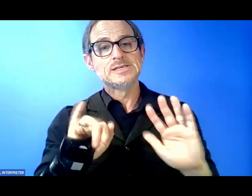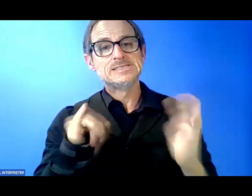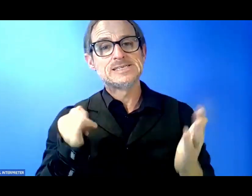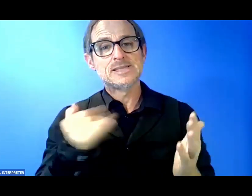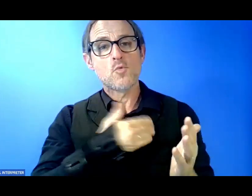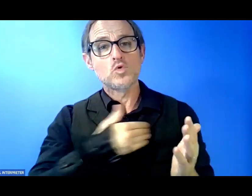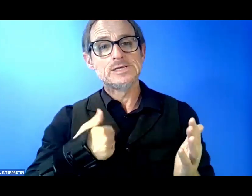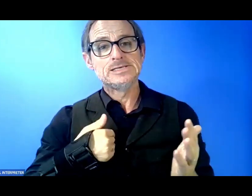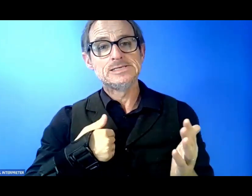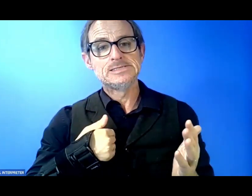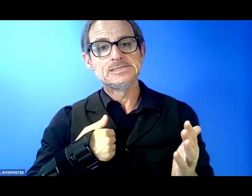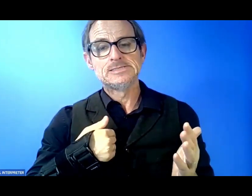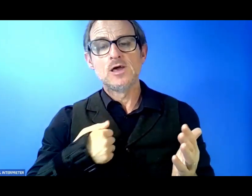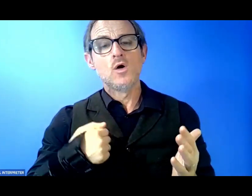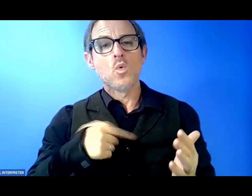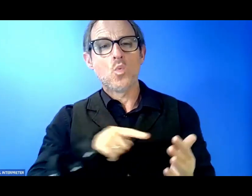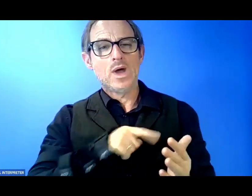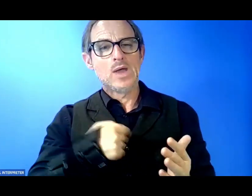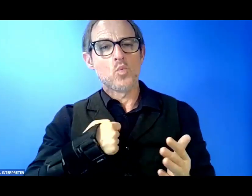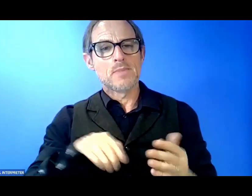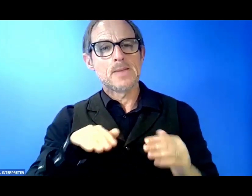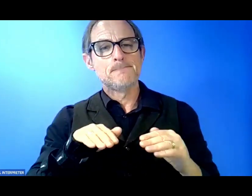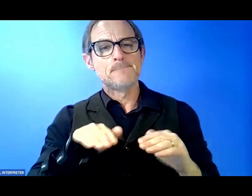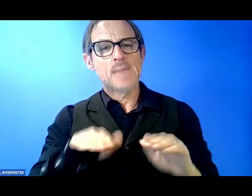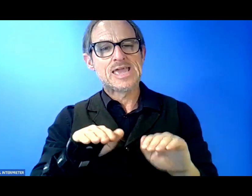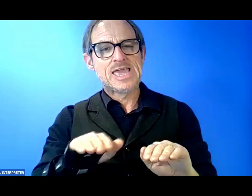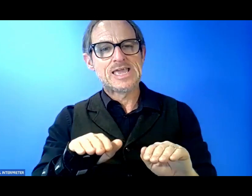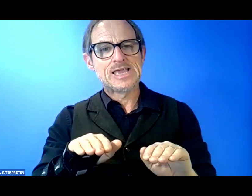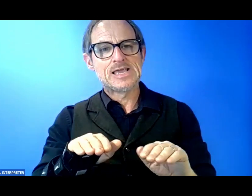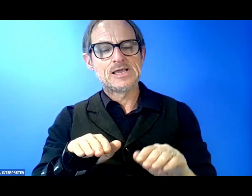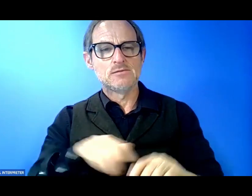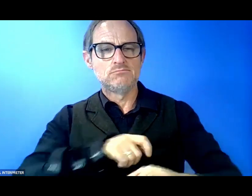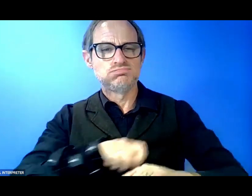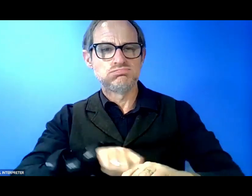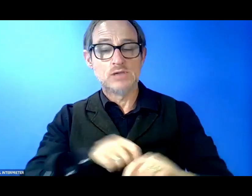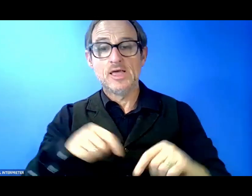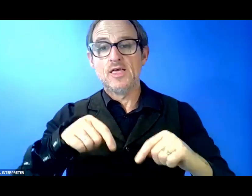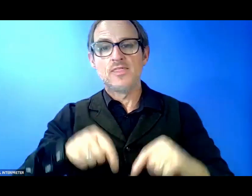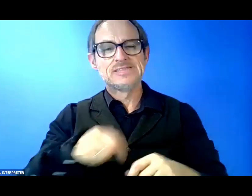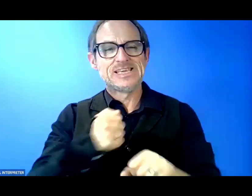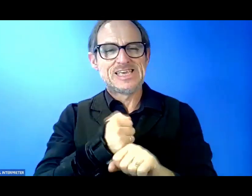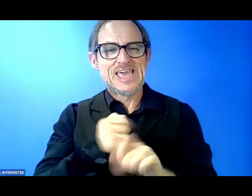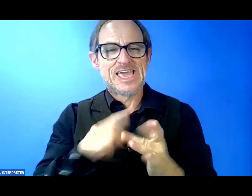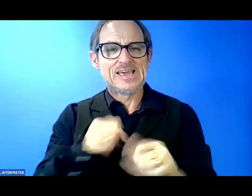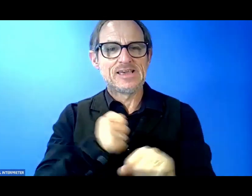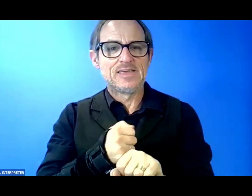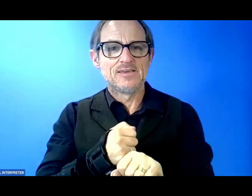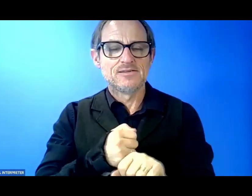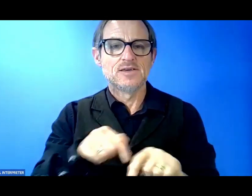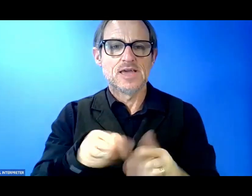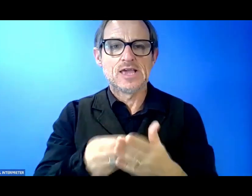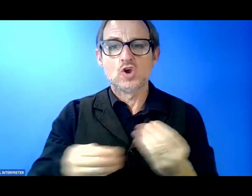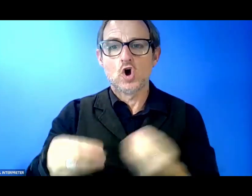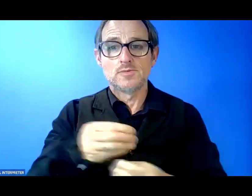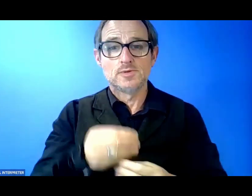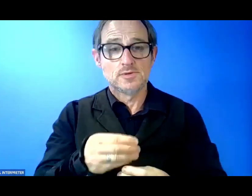because we have been baking. This is our gevrek economy. So I don't know if this is actually